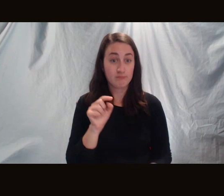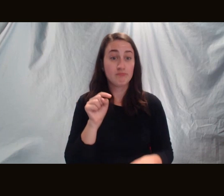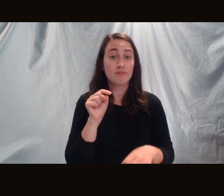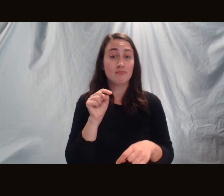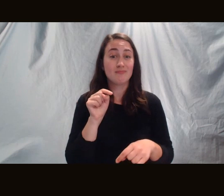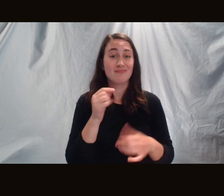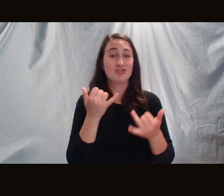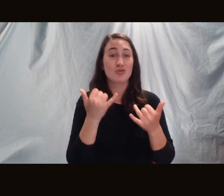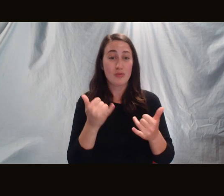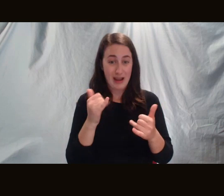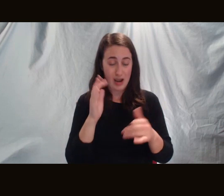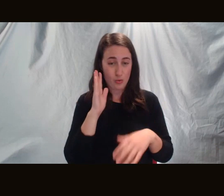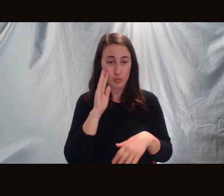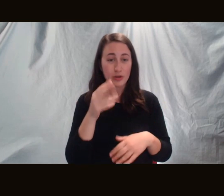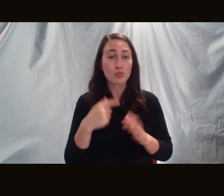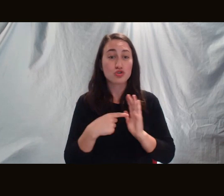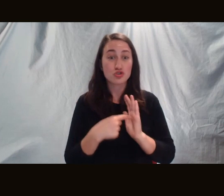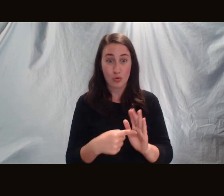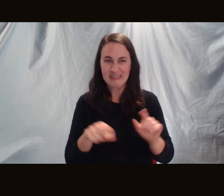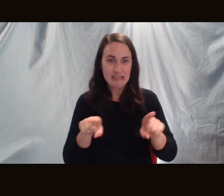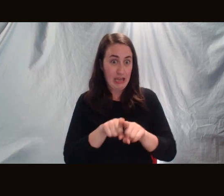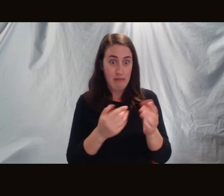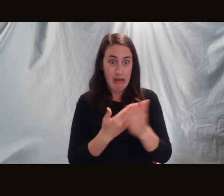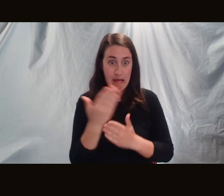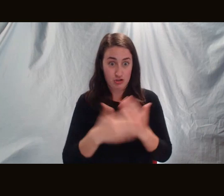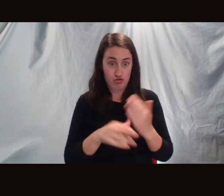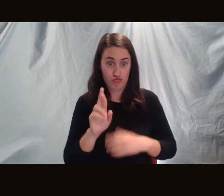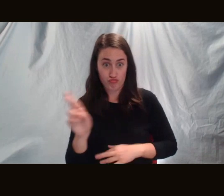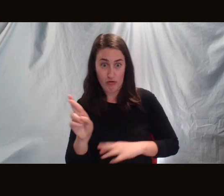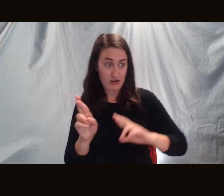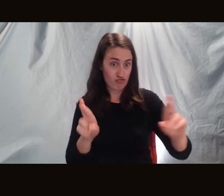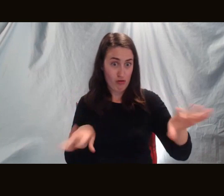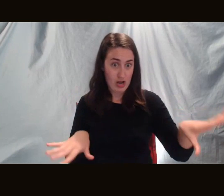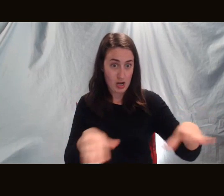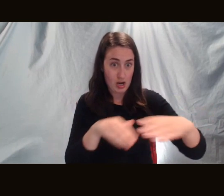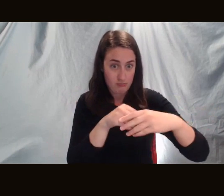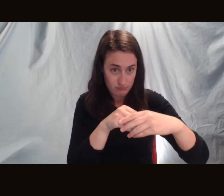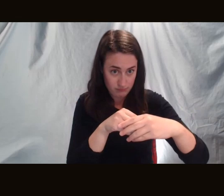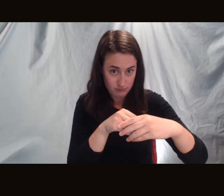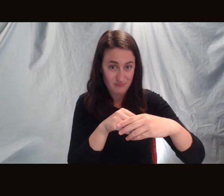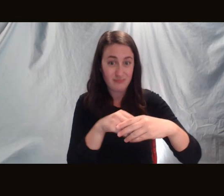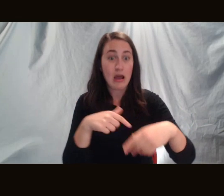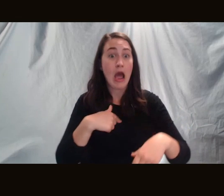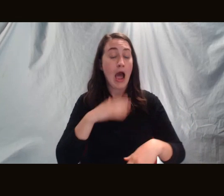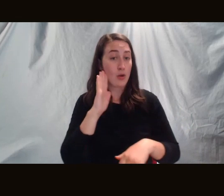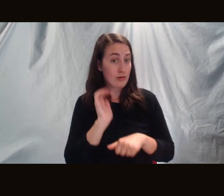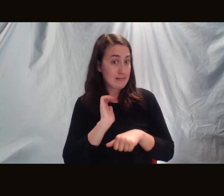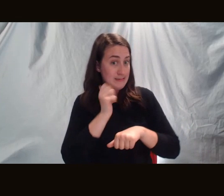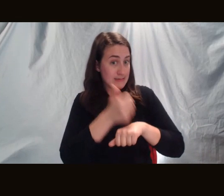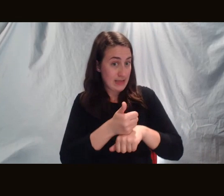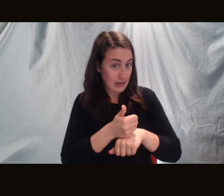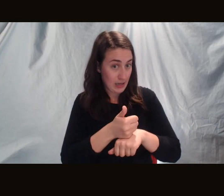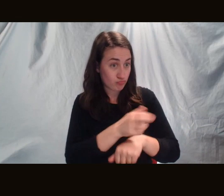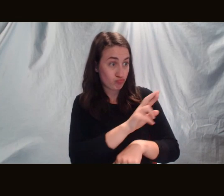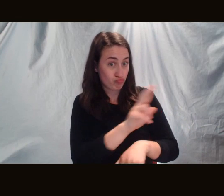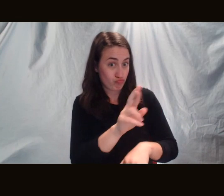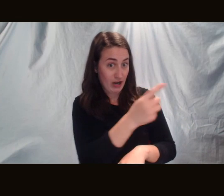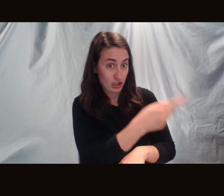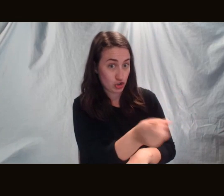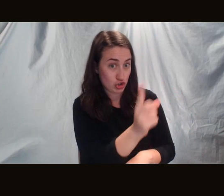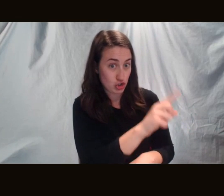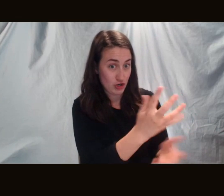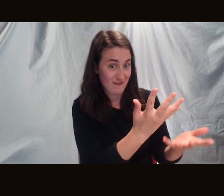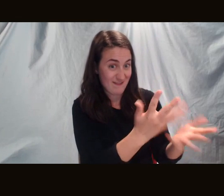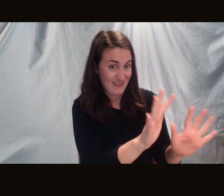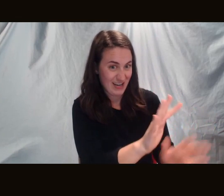the right to right hand hold. I'm going to set up and lead the right turn, and then I'm going to show you how the